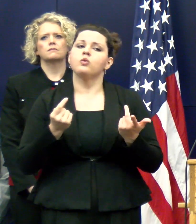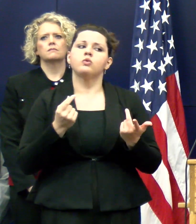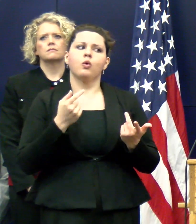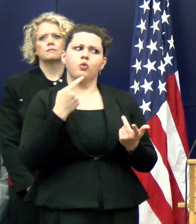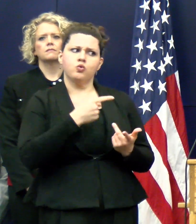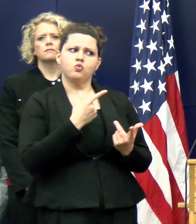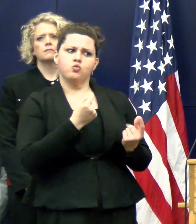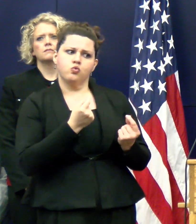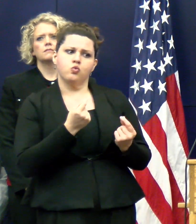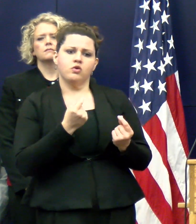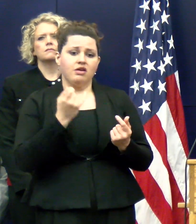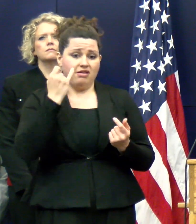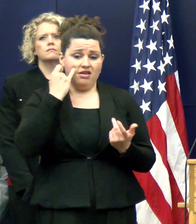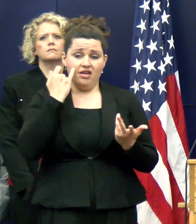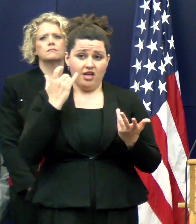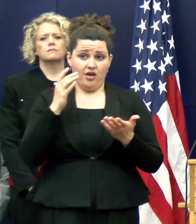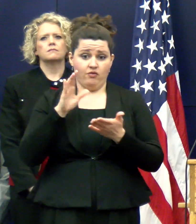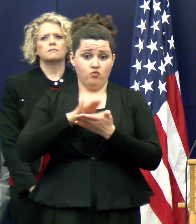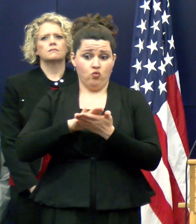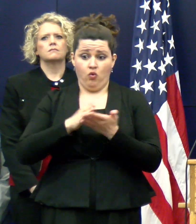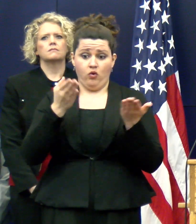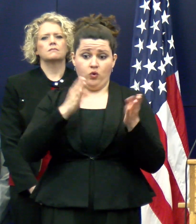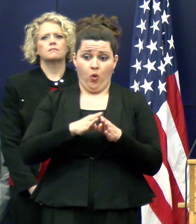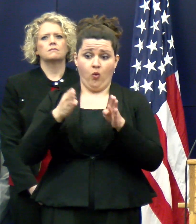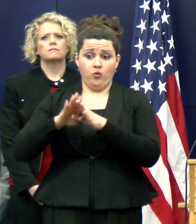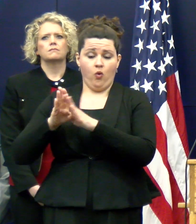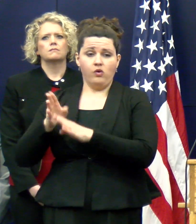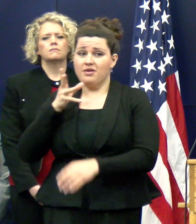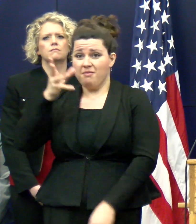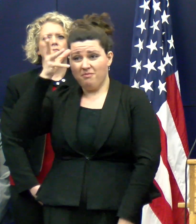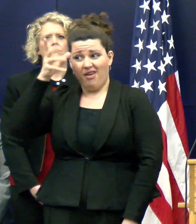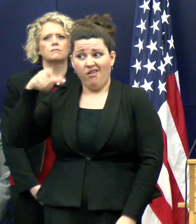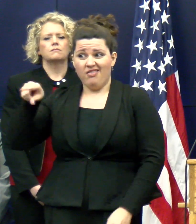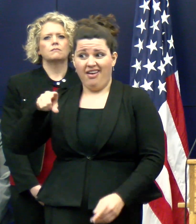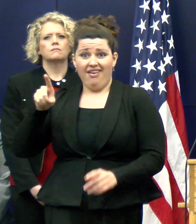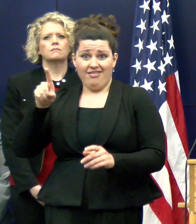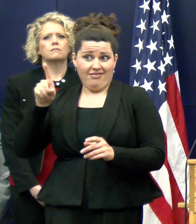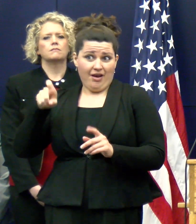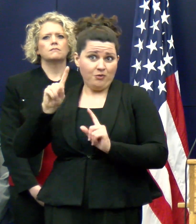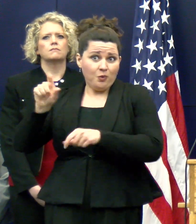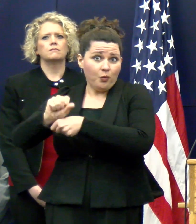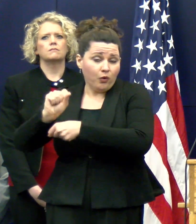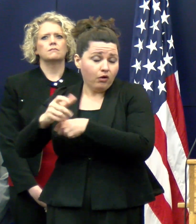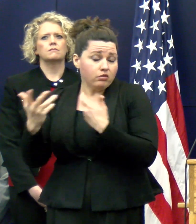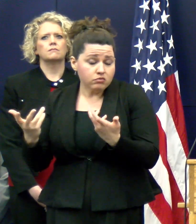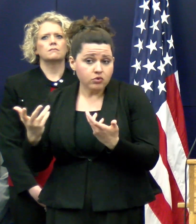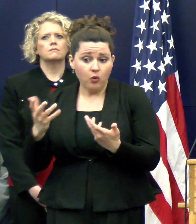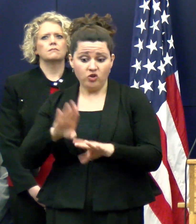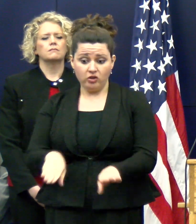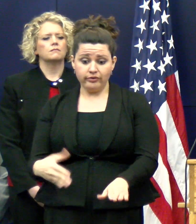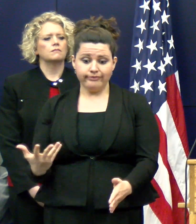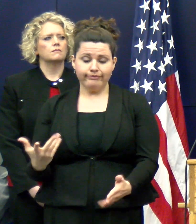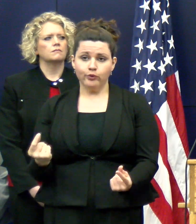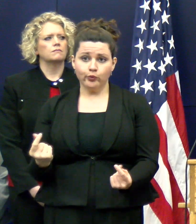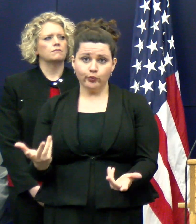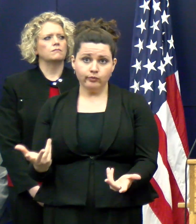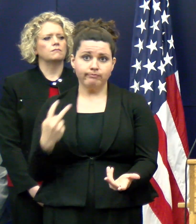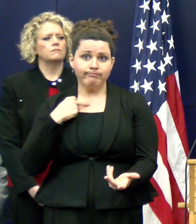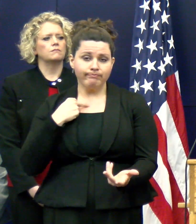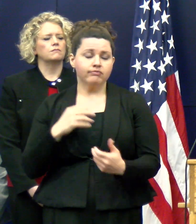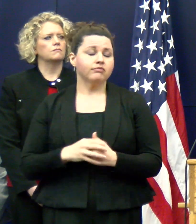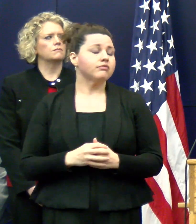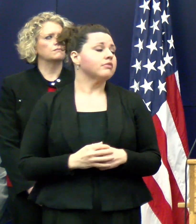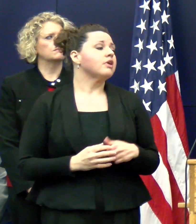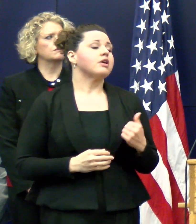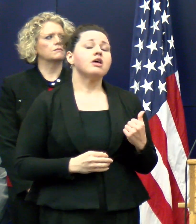if schools do start closing? Parents have to still probably go to work. What do they do with their children? Yeah, so those are some of